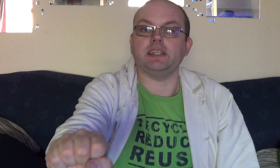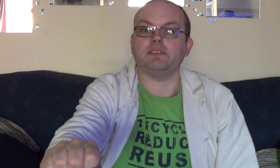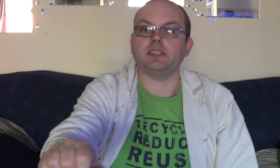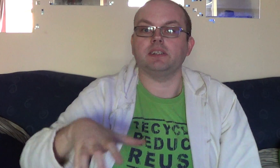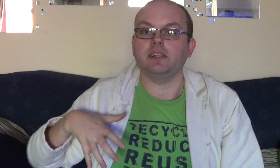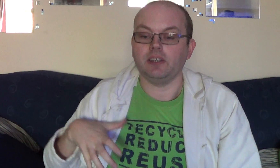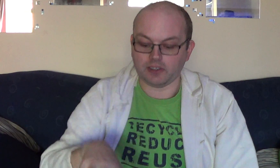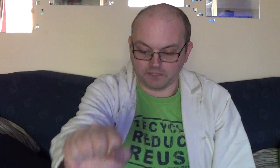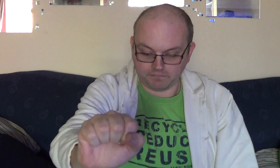out. Hope.